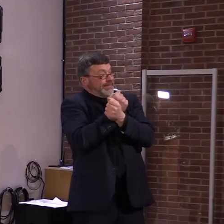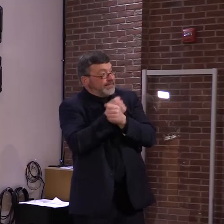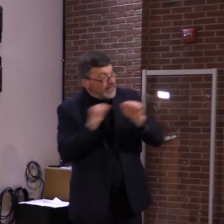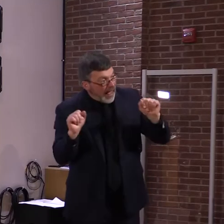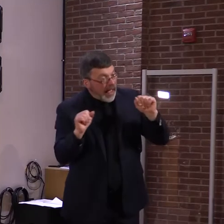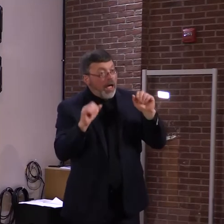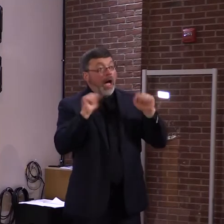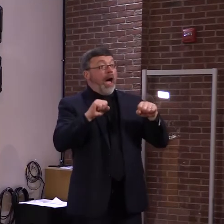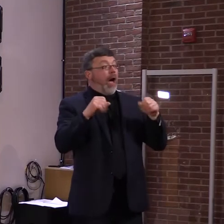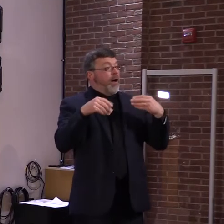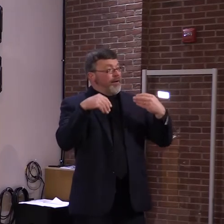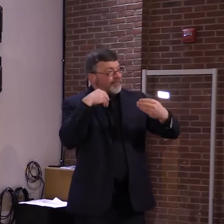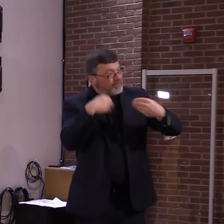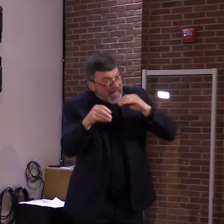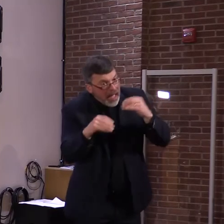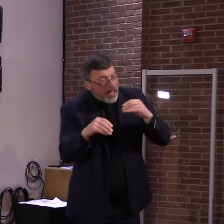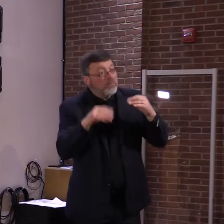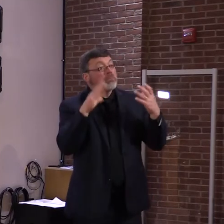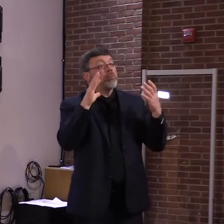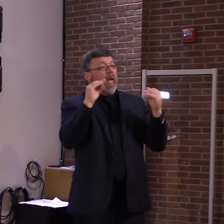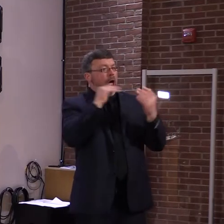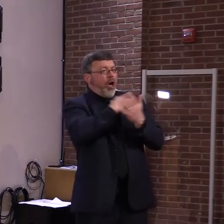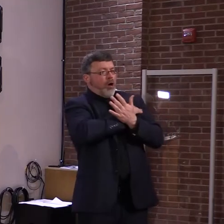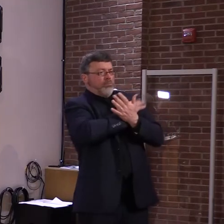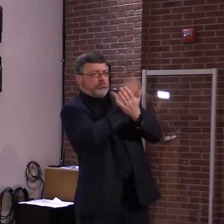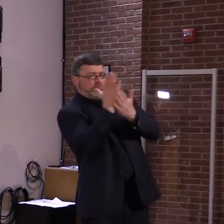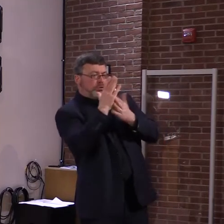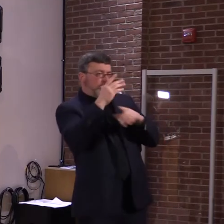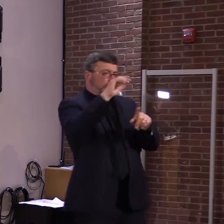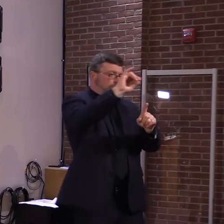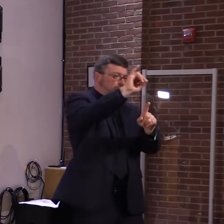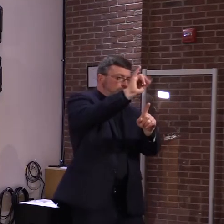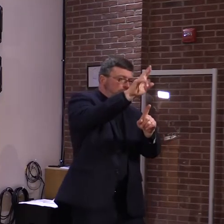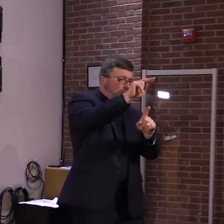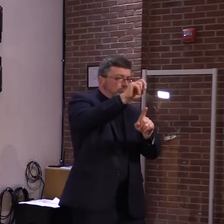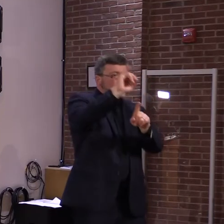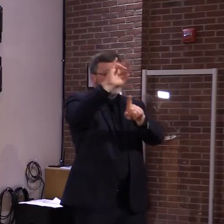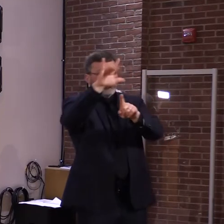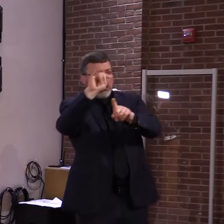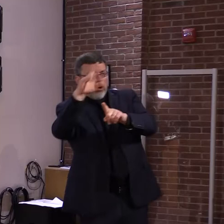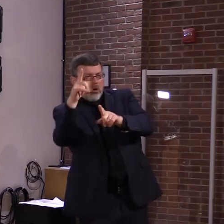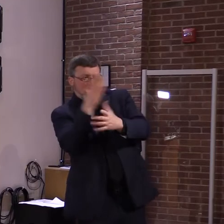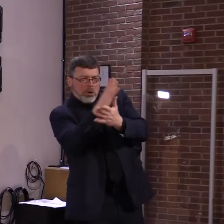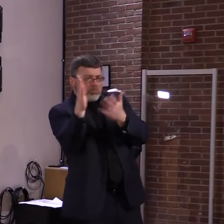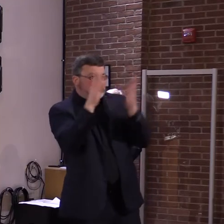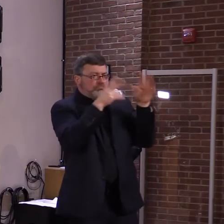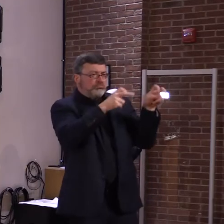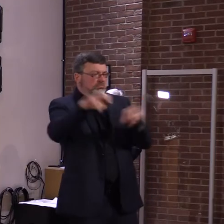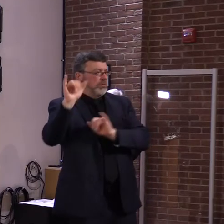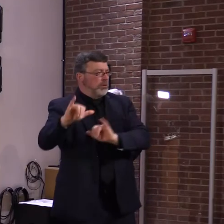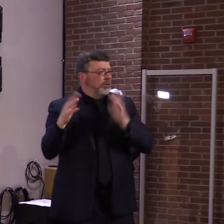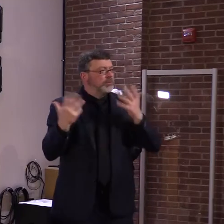those who are, you know, coming to grips with, you know, the openings of schools,